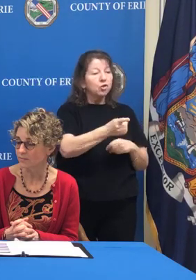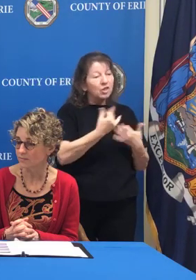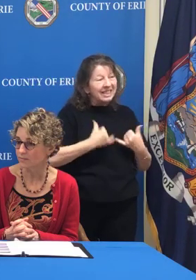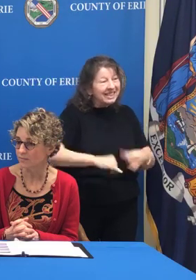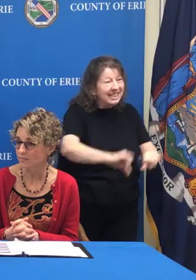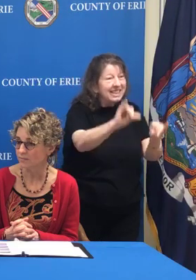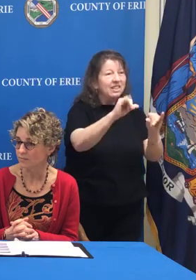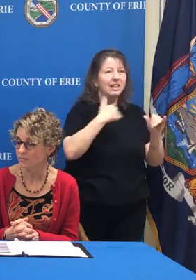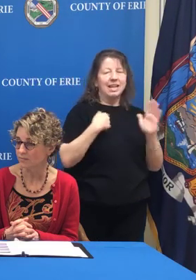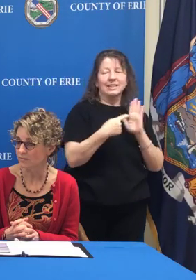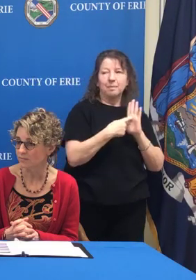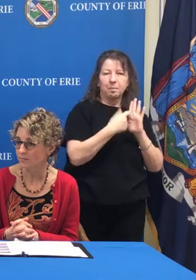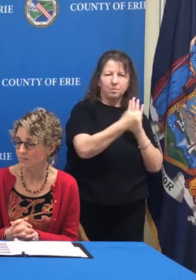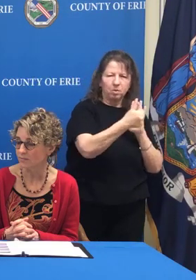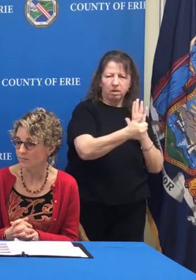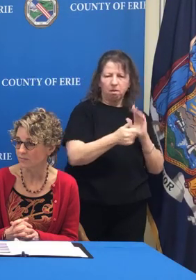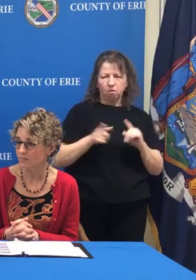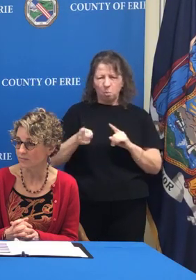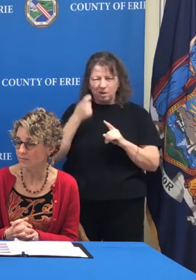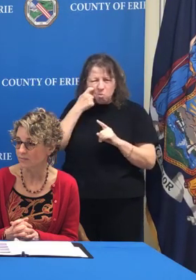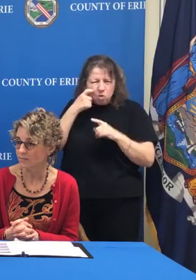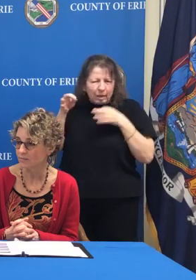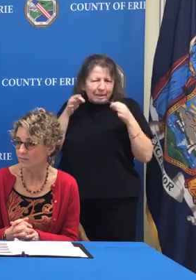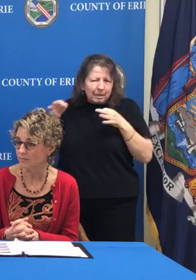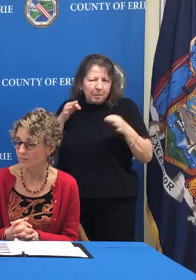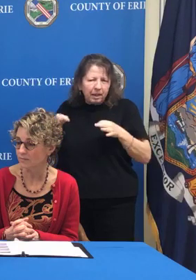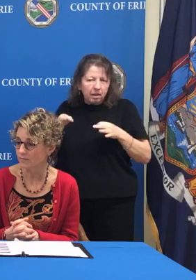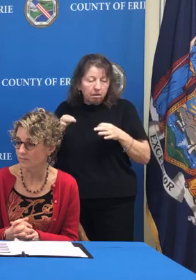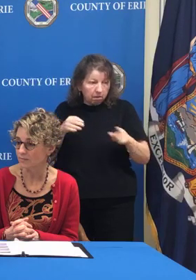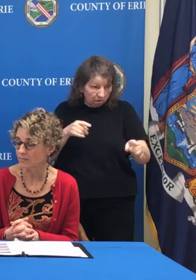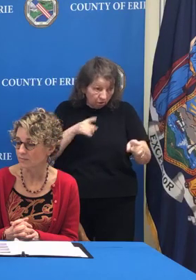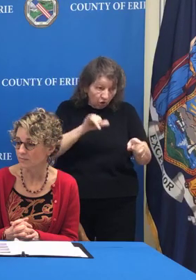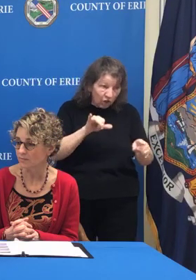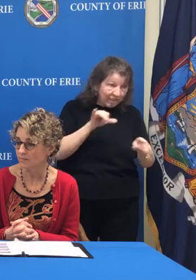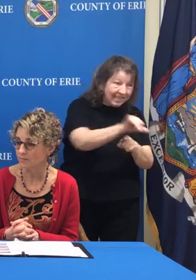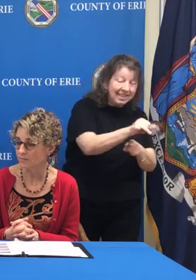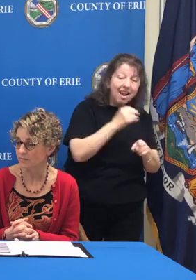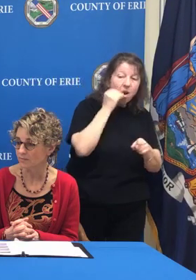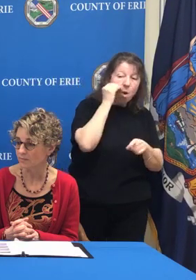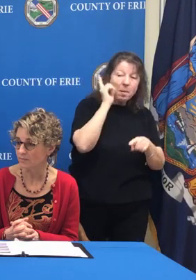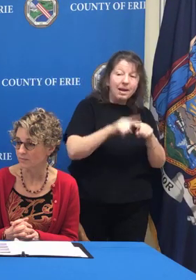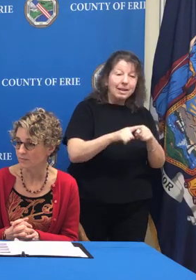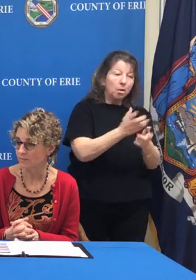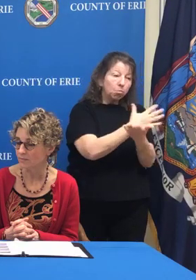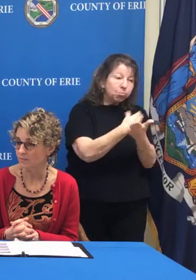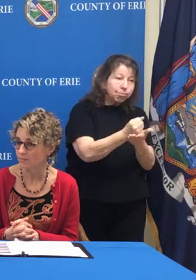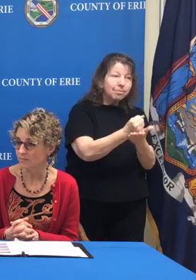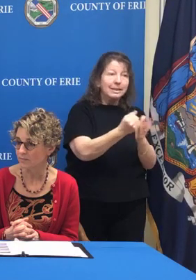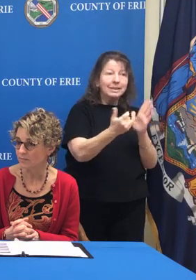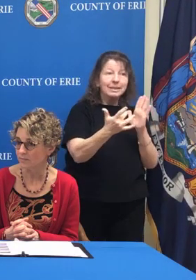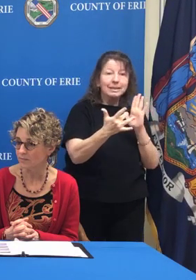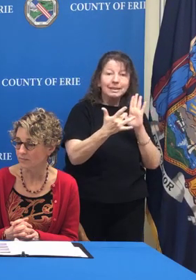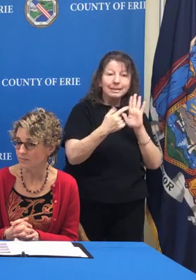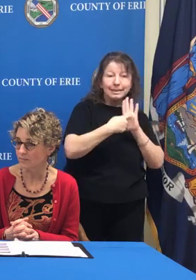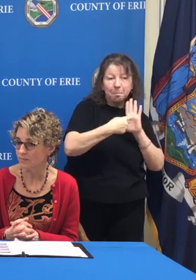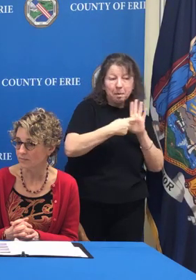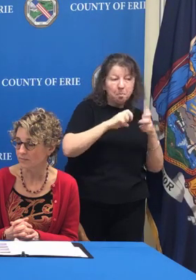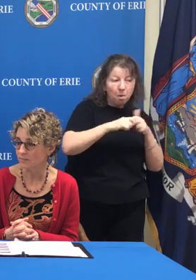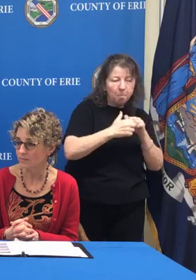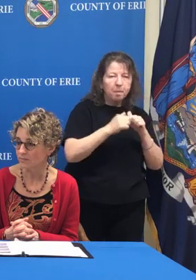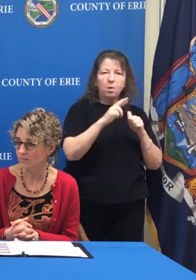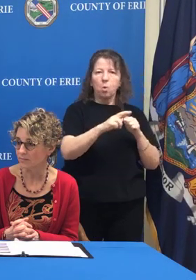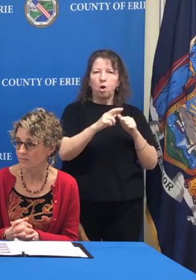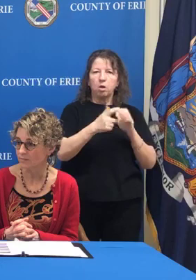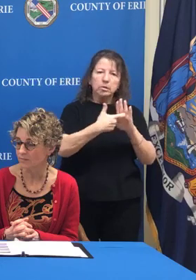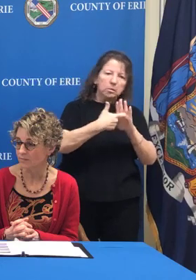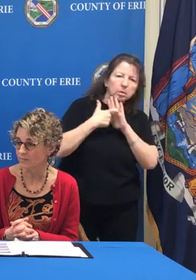So based on the guidelines that you're describing, should she stay at home until she's no longer symptomatic? Should she insist on a test? If